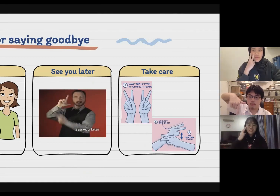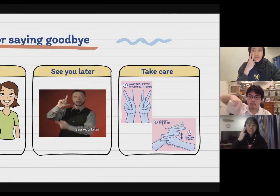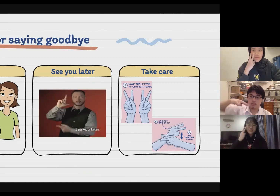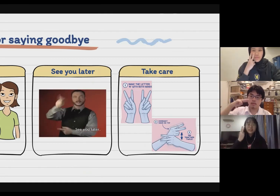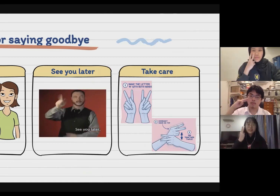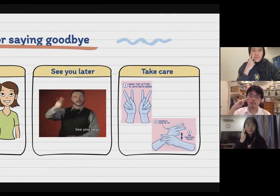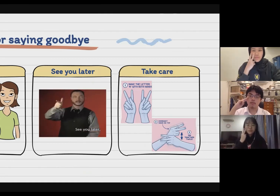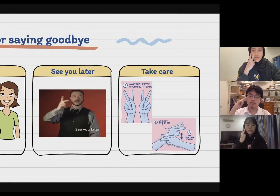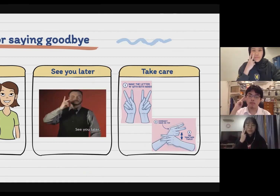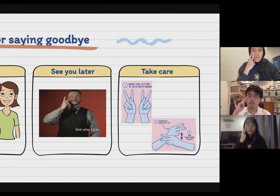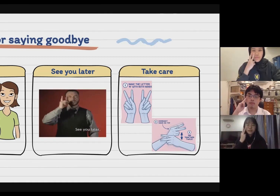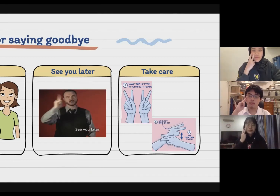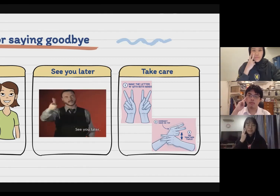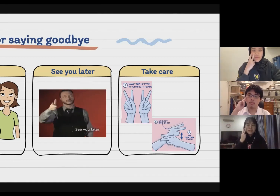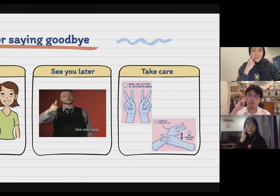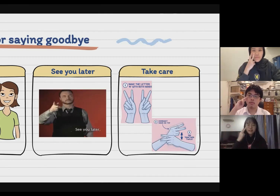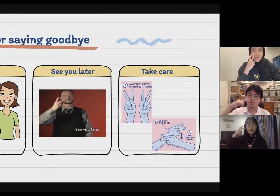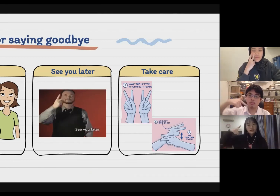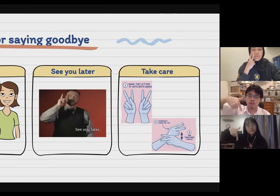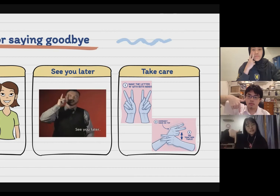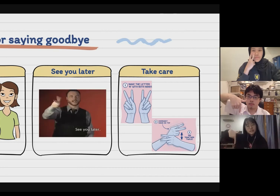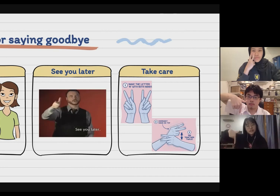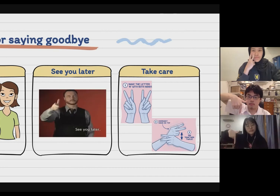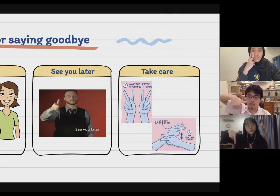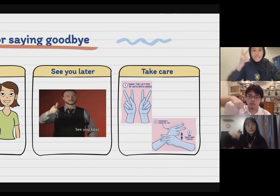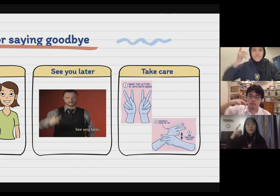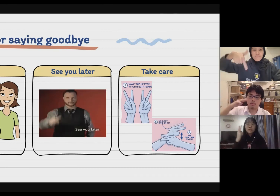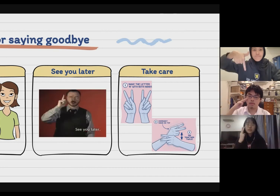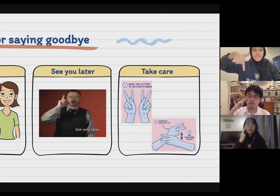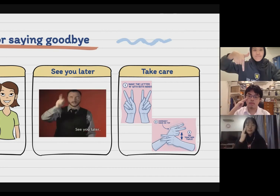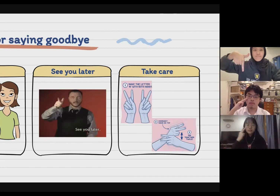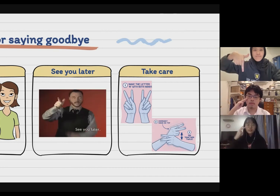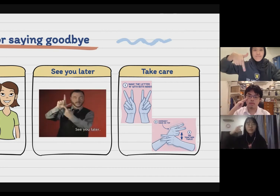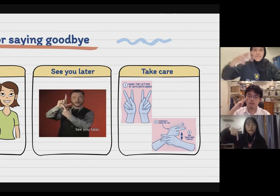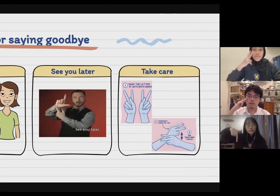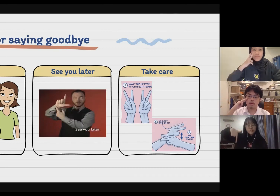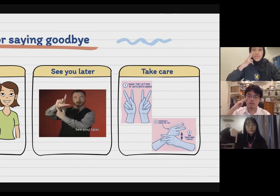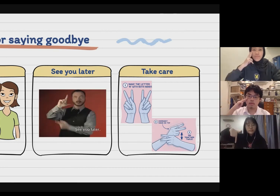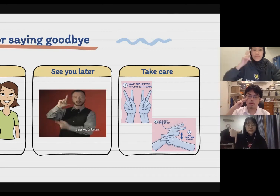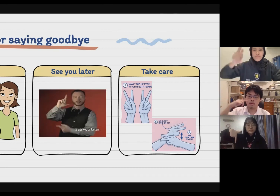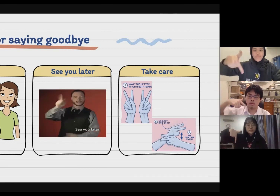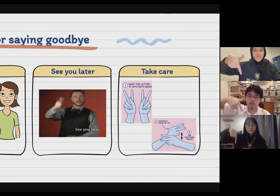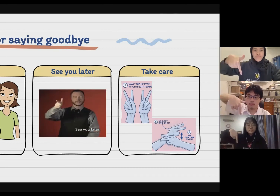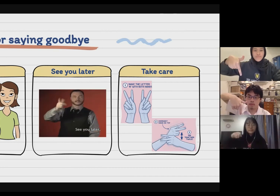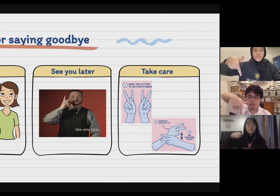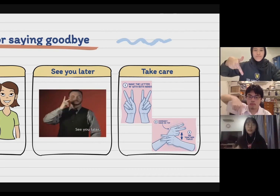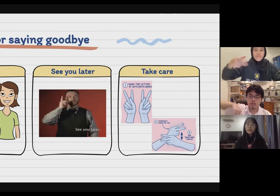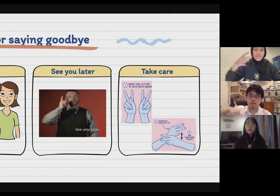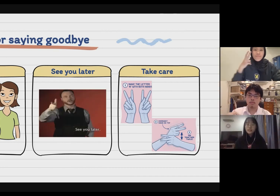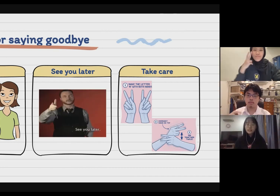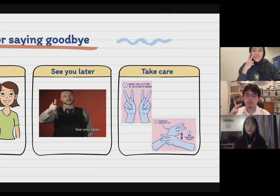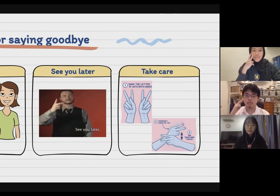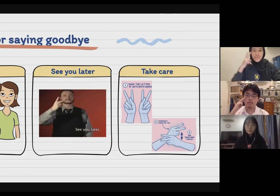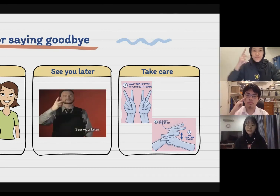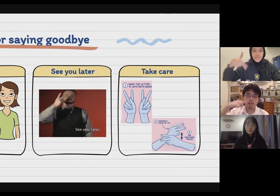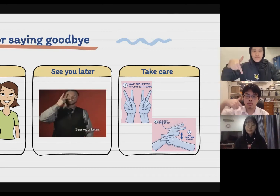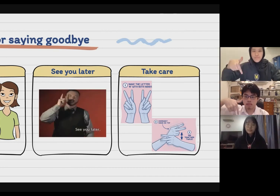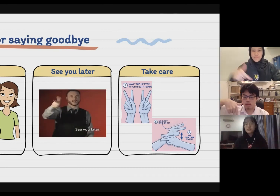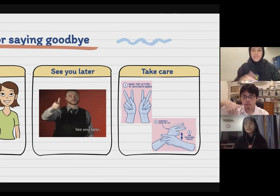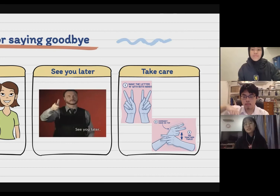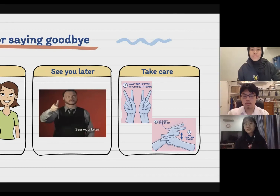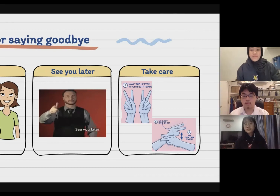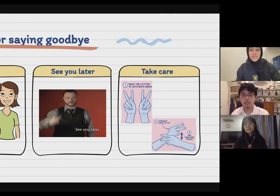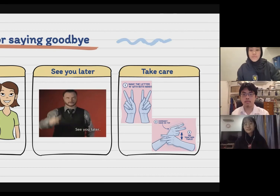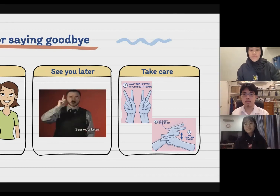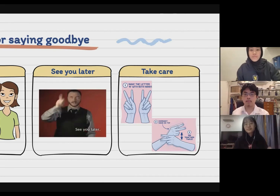signals is a two, like a peace sign, and yeah. So see you later. And take care, which